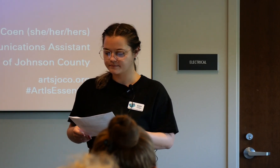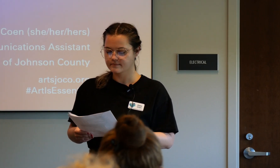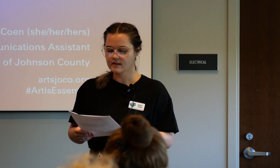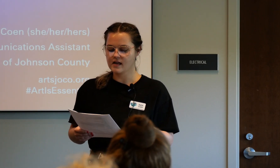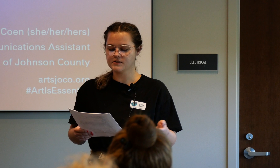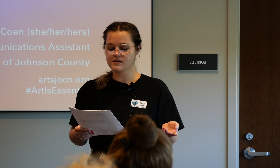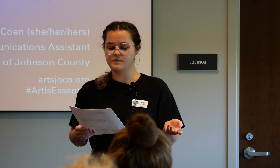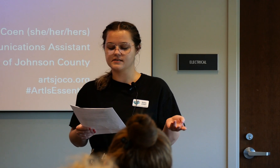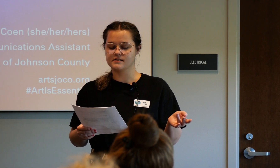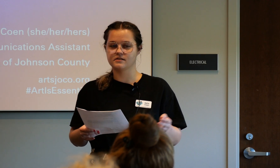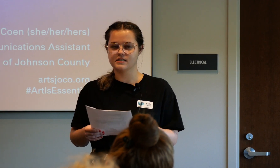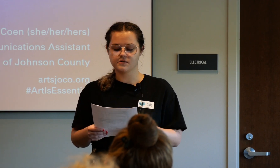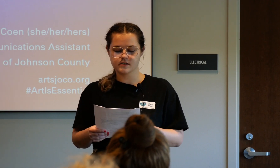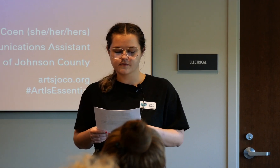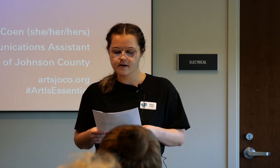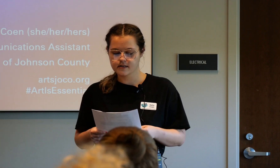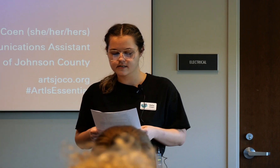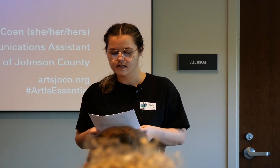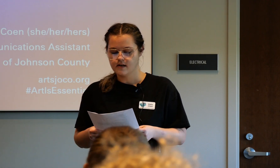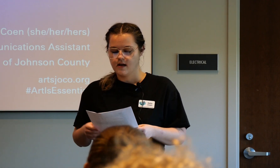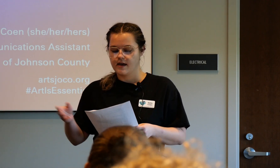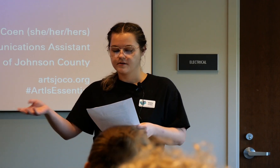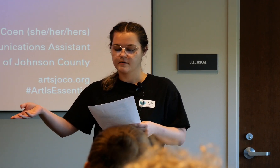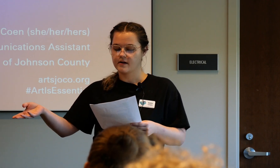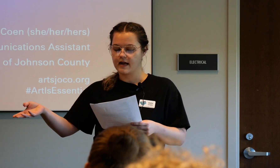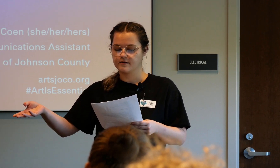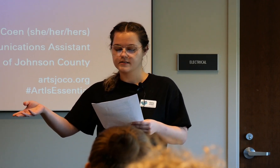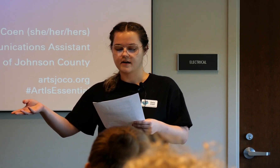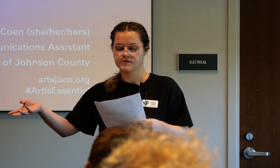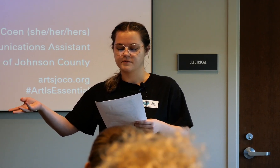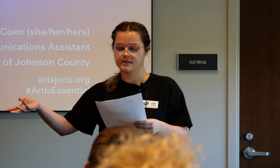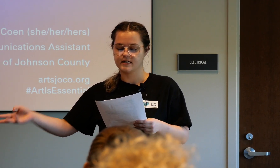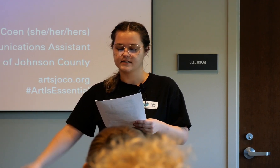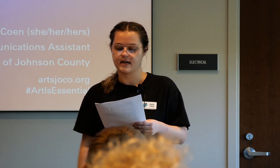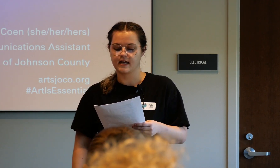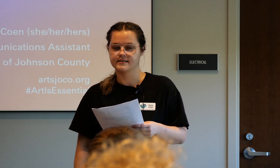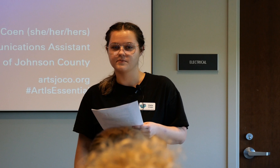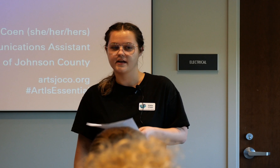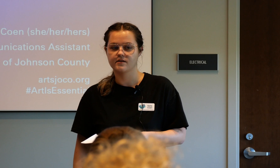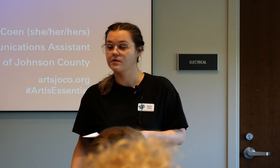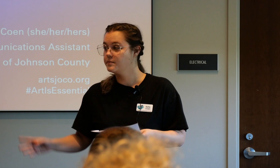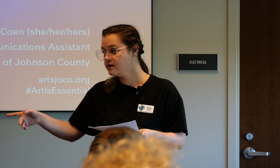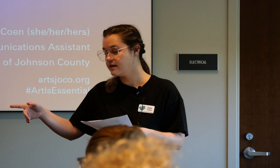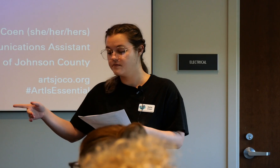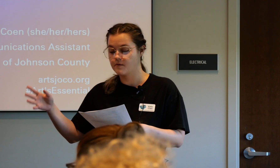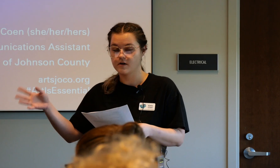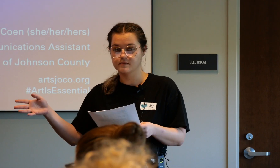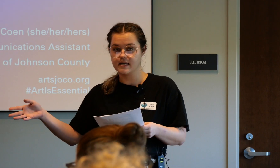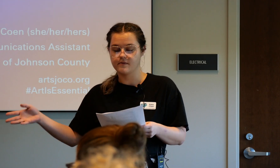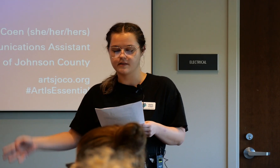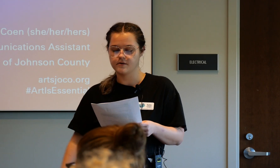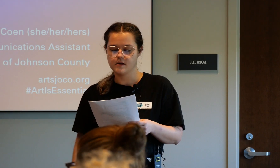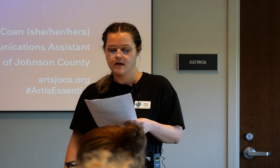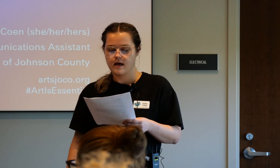arts, as well as business literacy courses for artists. Inner Urban Art House, also represented here tonight, has supplied the workbook that you are